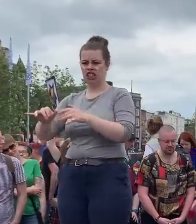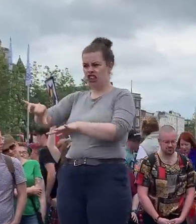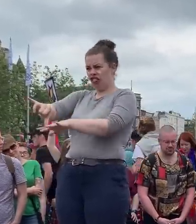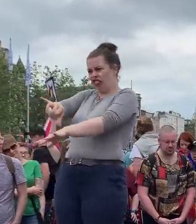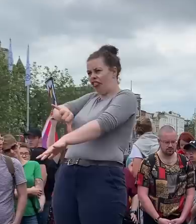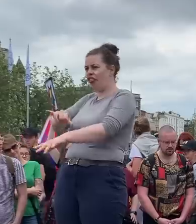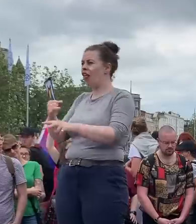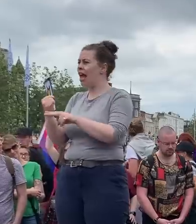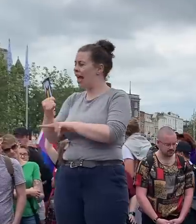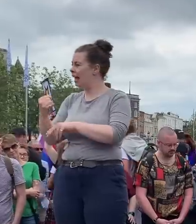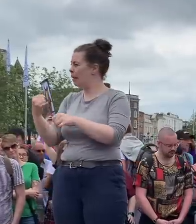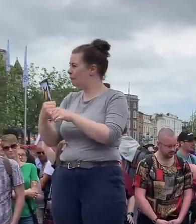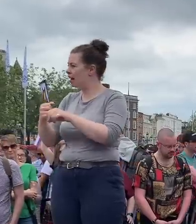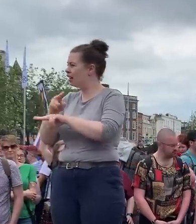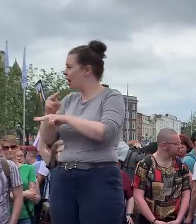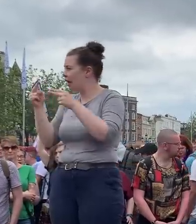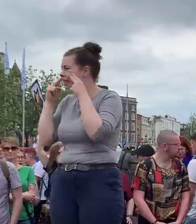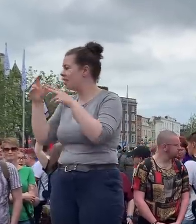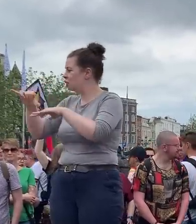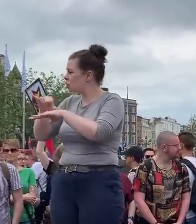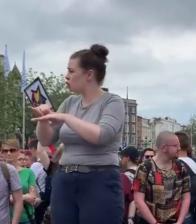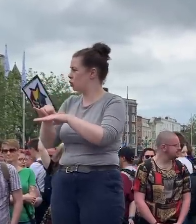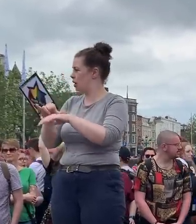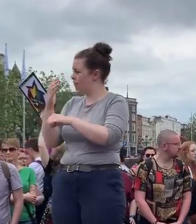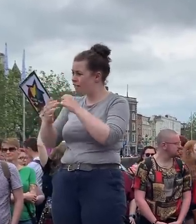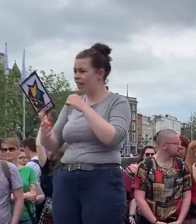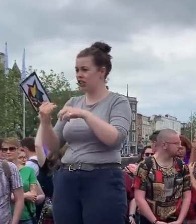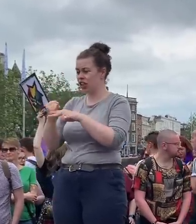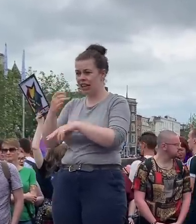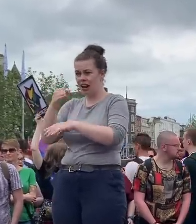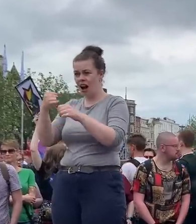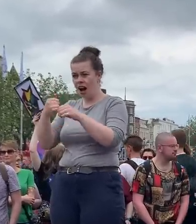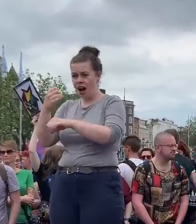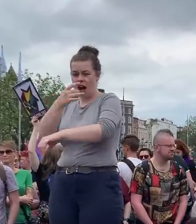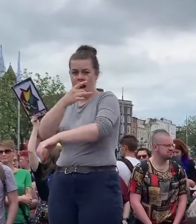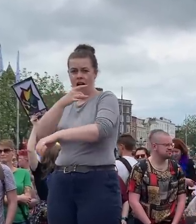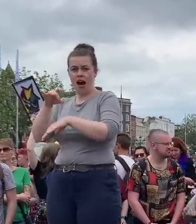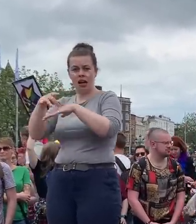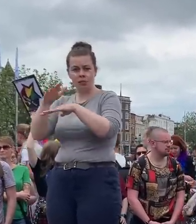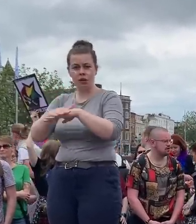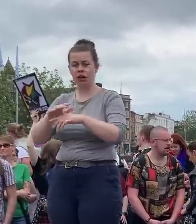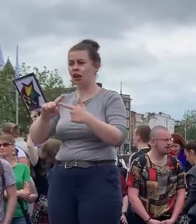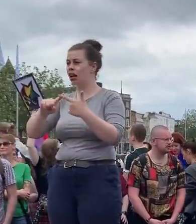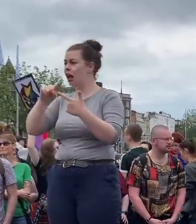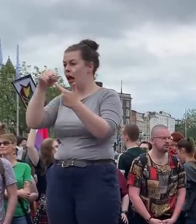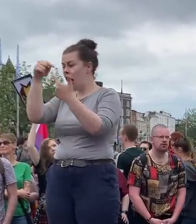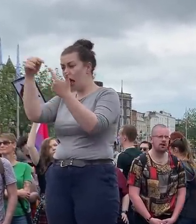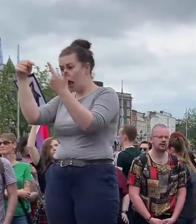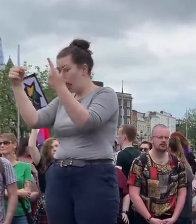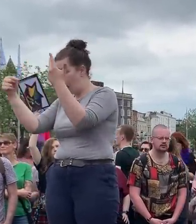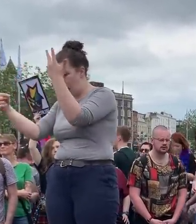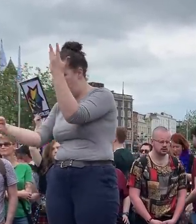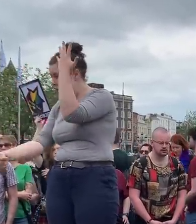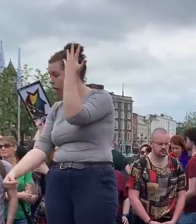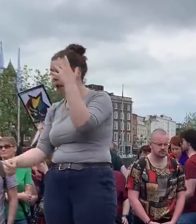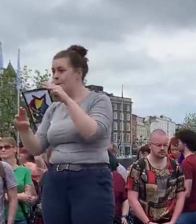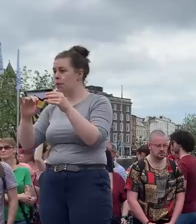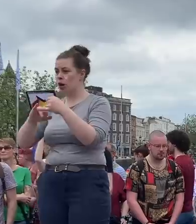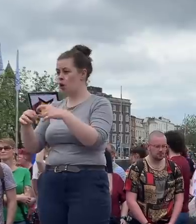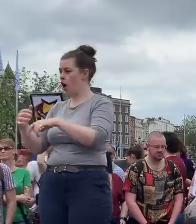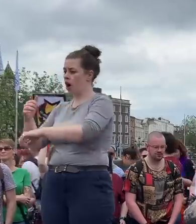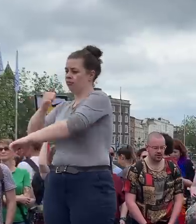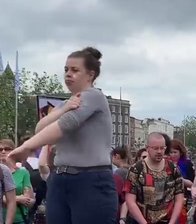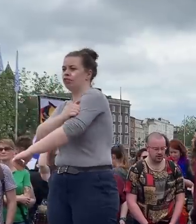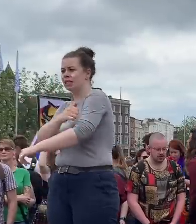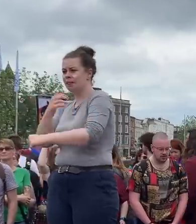have medically unnecessary surgeries performed on them, when you have LGBT people fleeing discrimination in other countries and being locked up in direct provision here, there